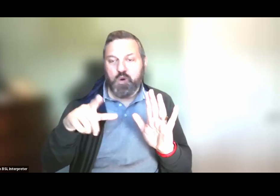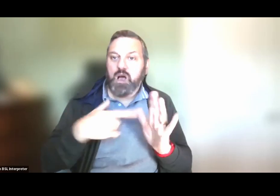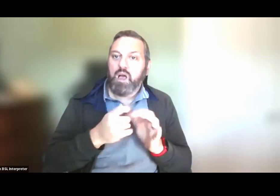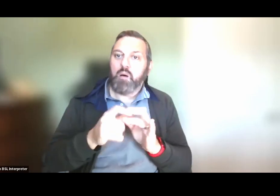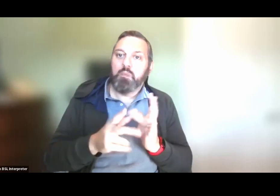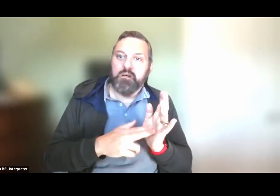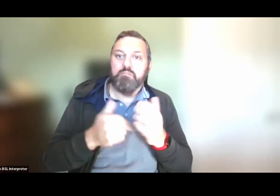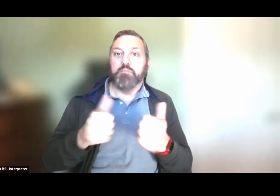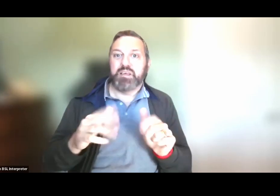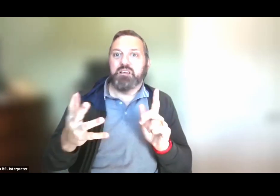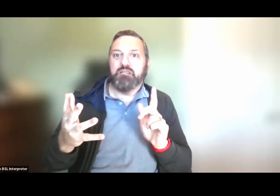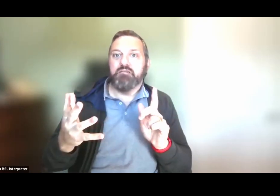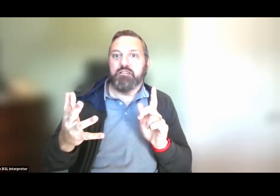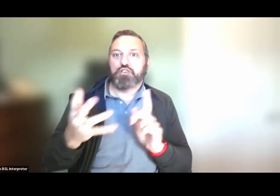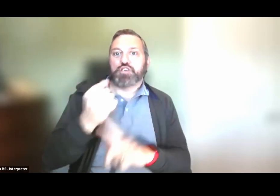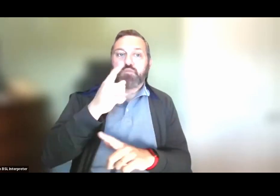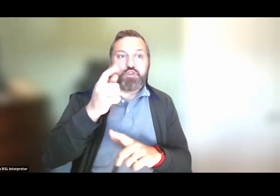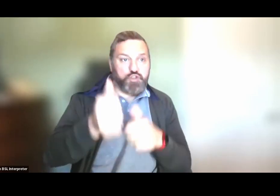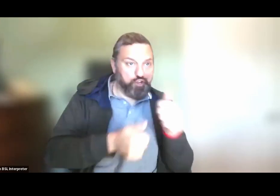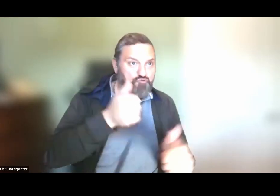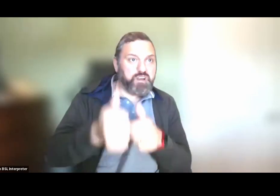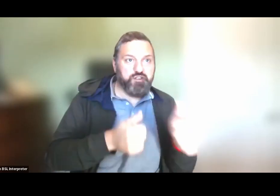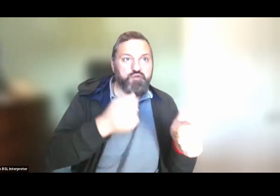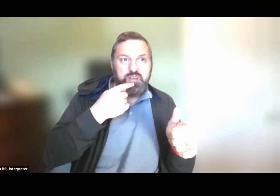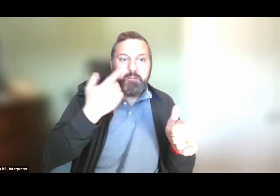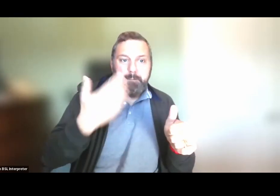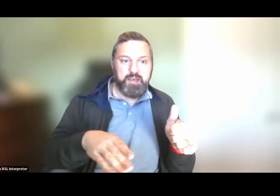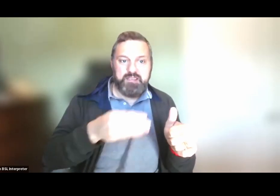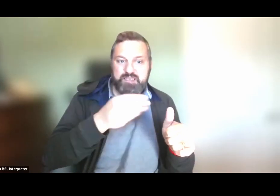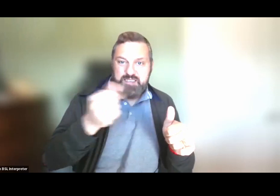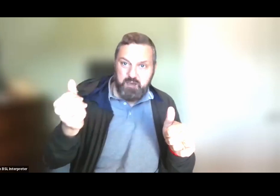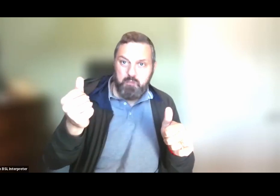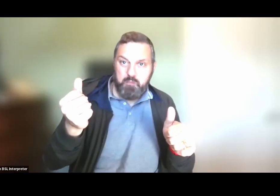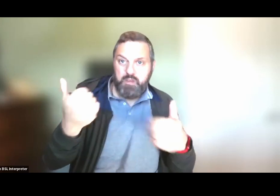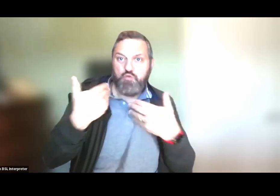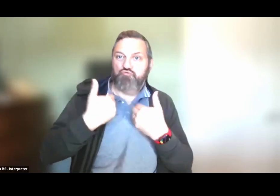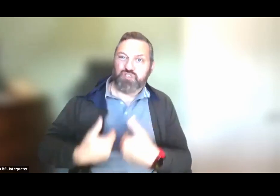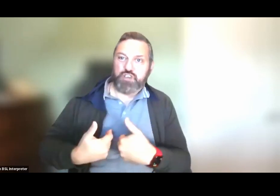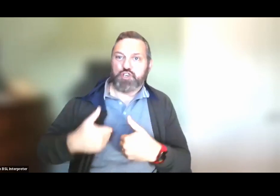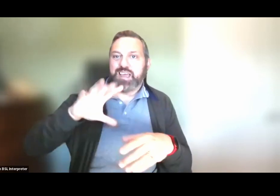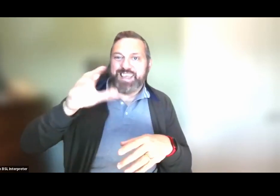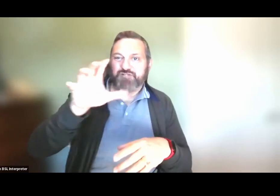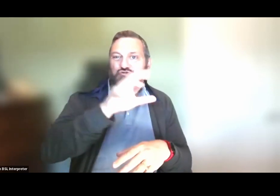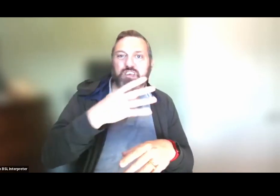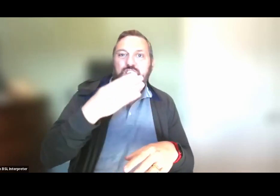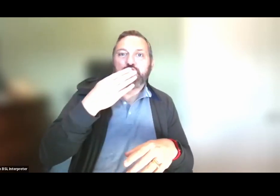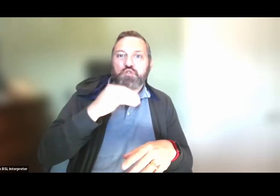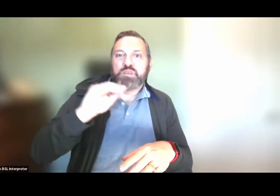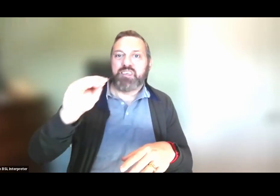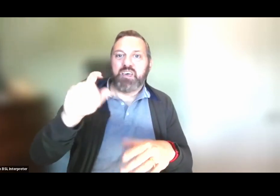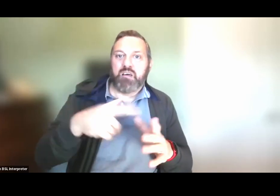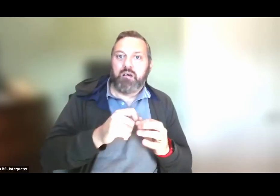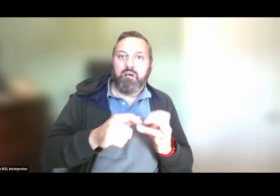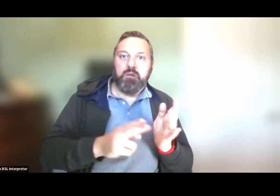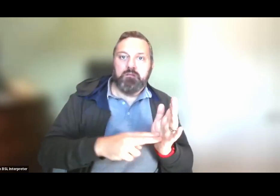Many have, and we all should congratulate it. We all should celebrate that some high-income countries have reduced their consumption-based carbon